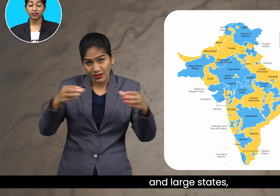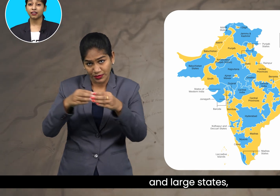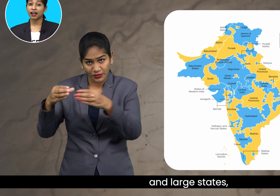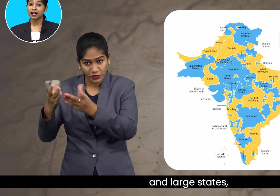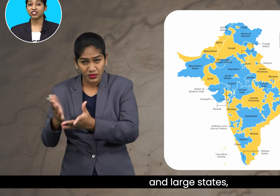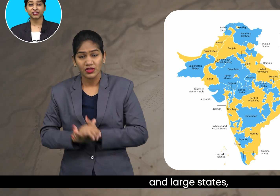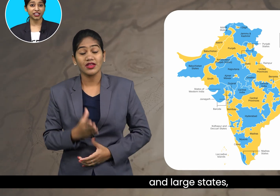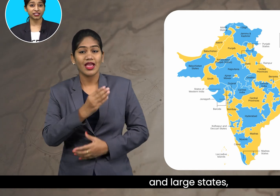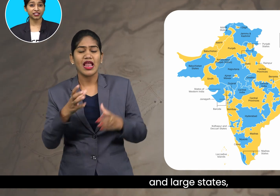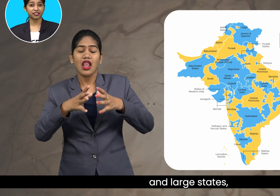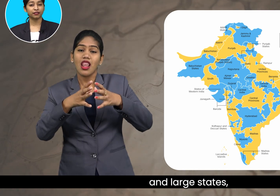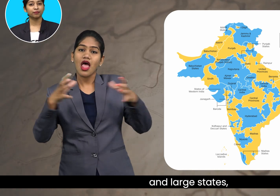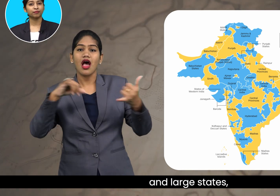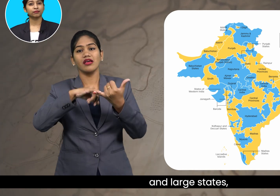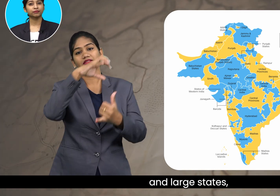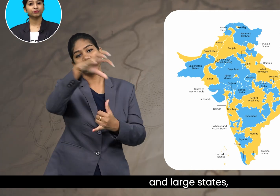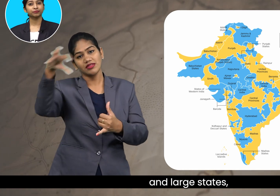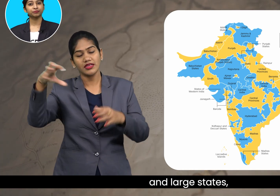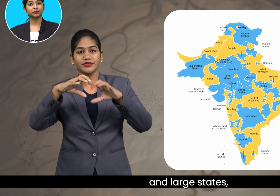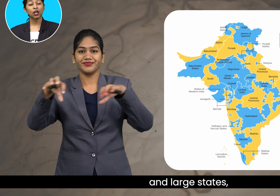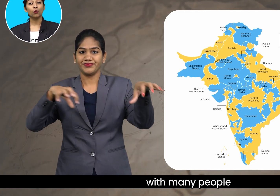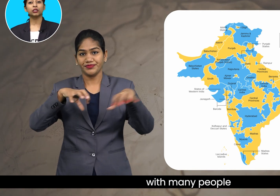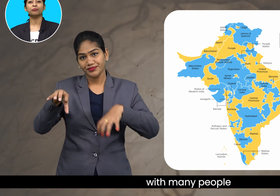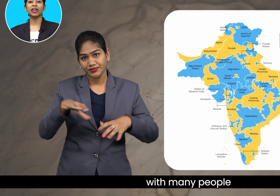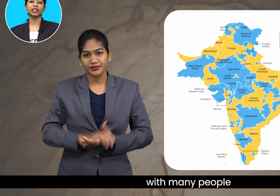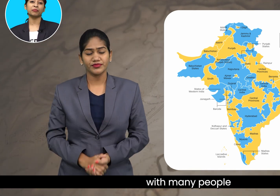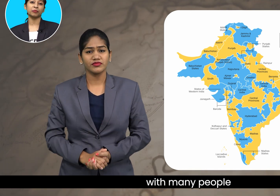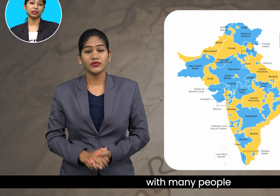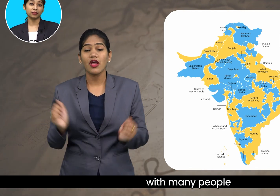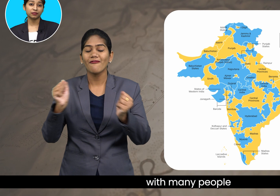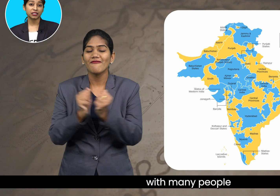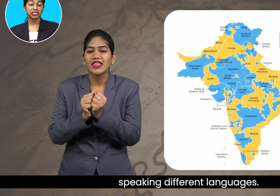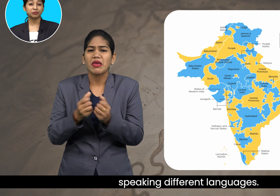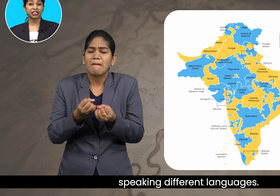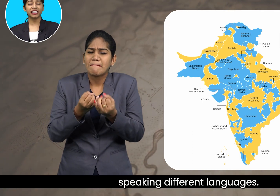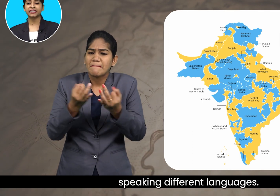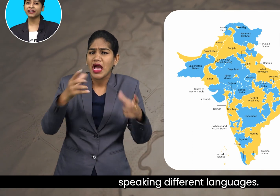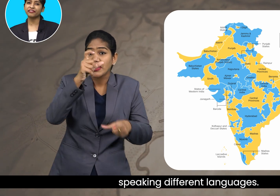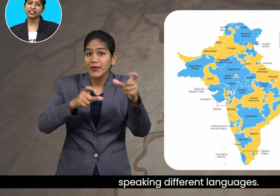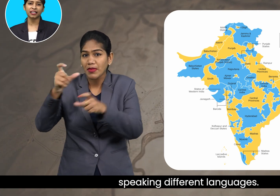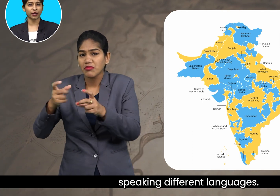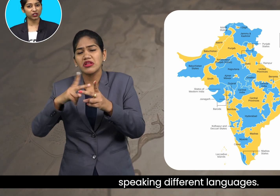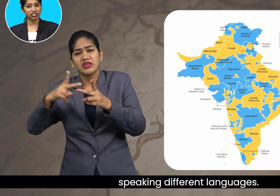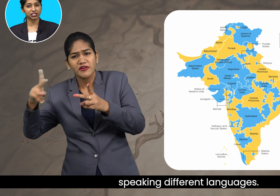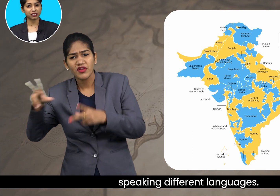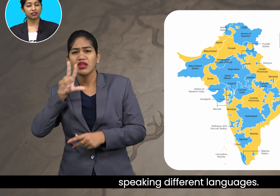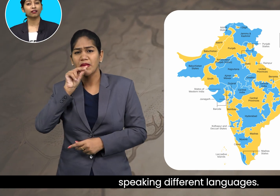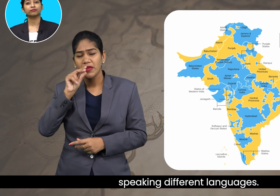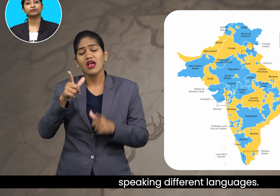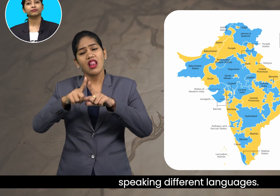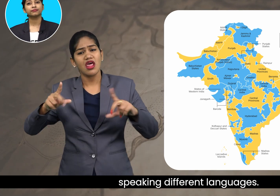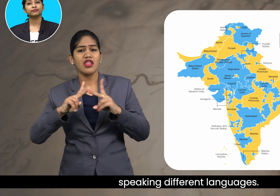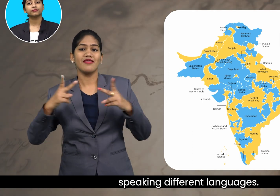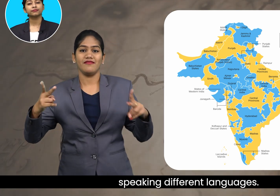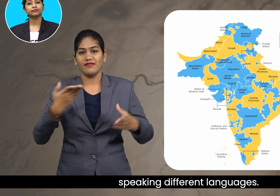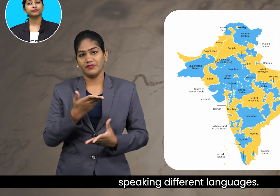and large states with many people speaking different languages.